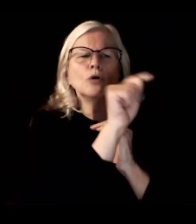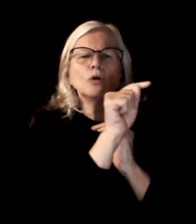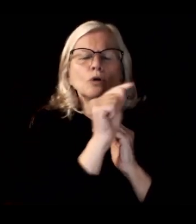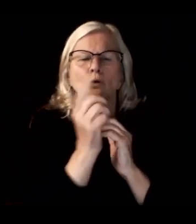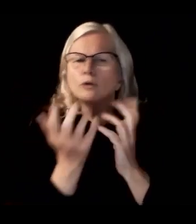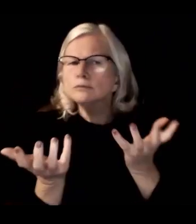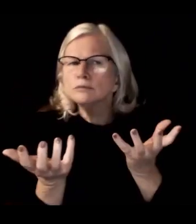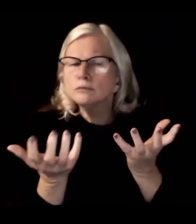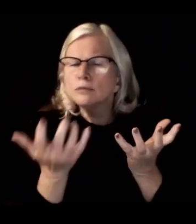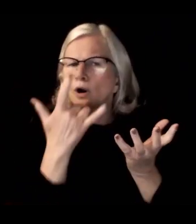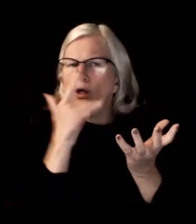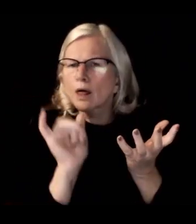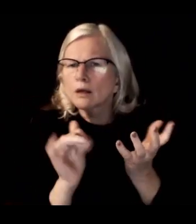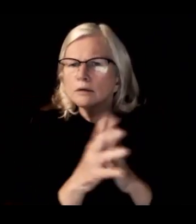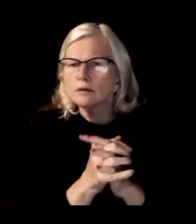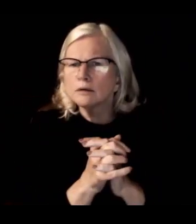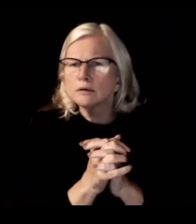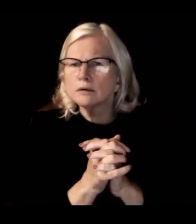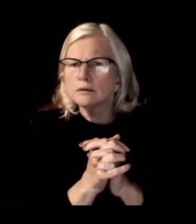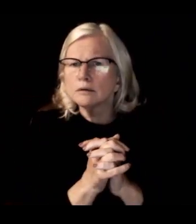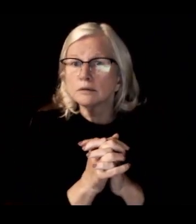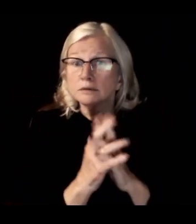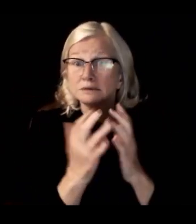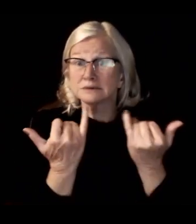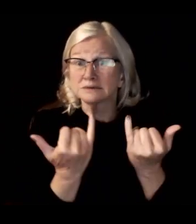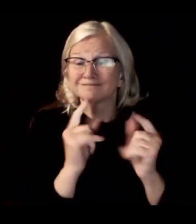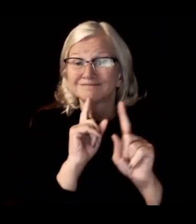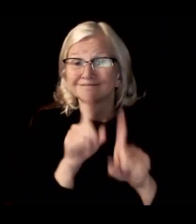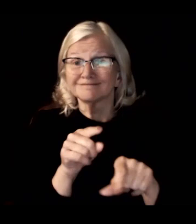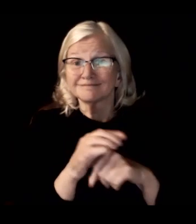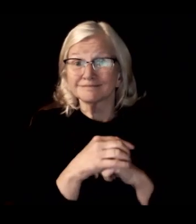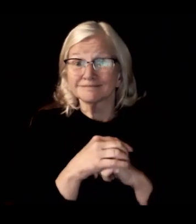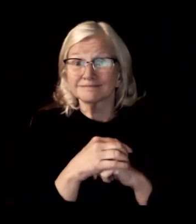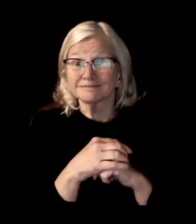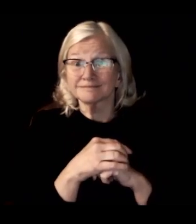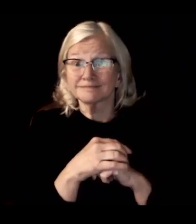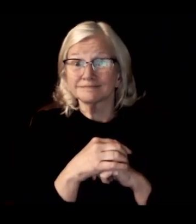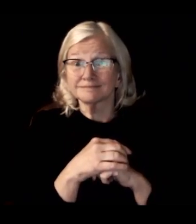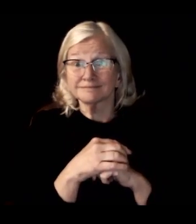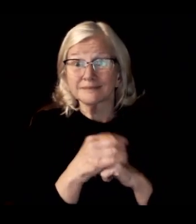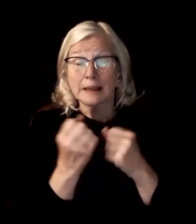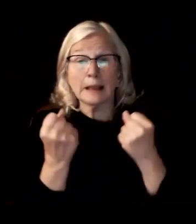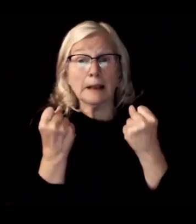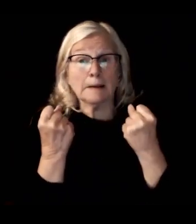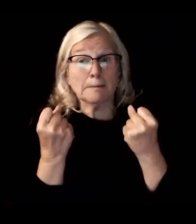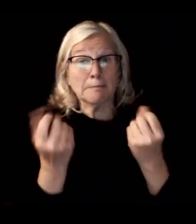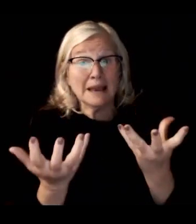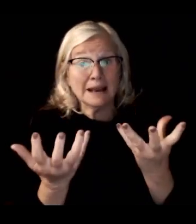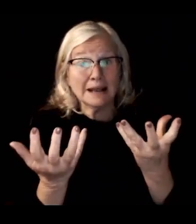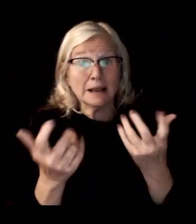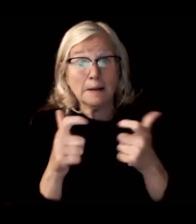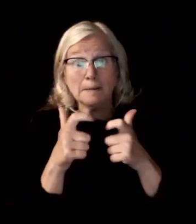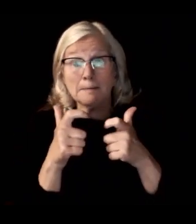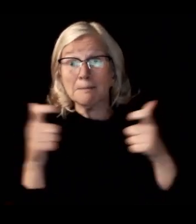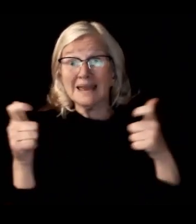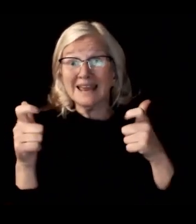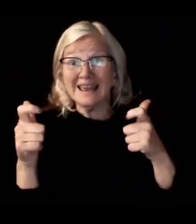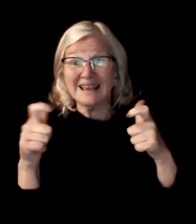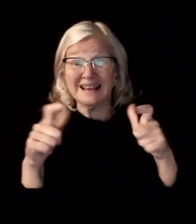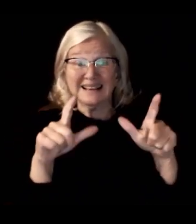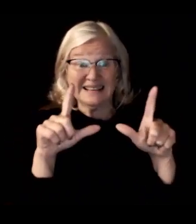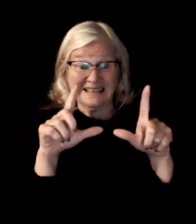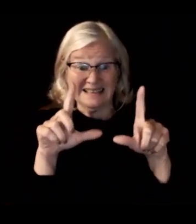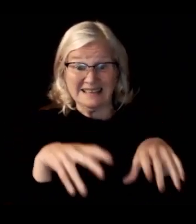Brian, what we've seen is that many of the mass testing events have had, overall kind